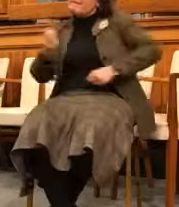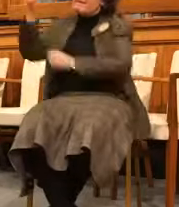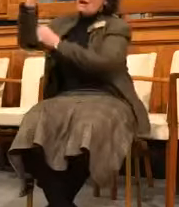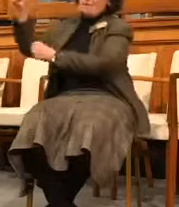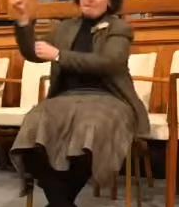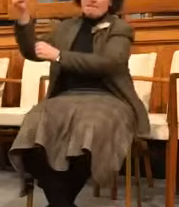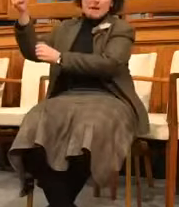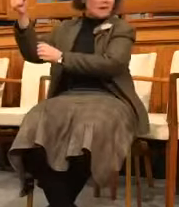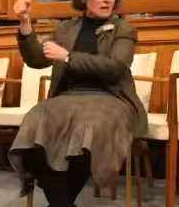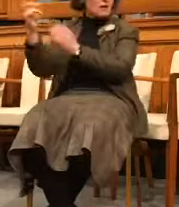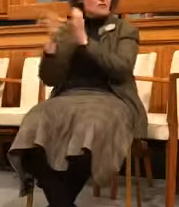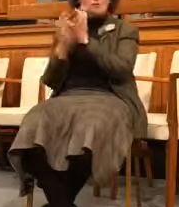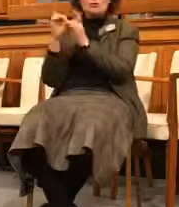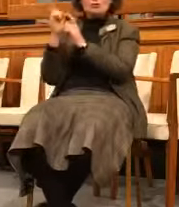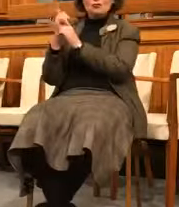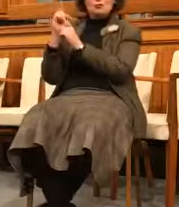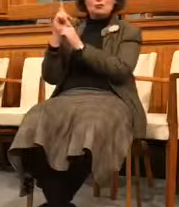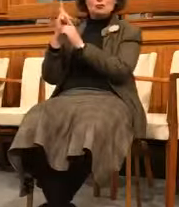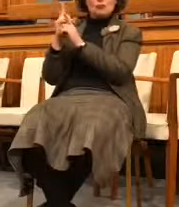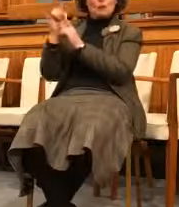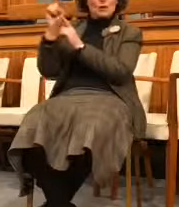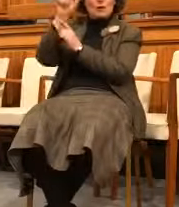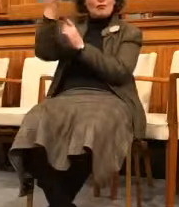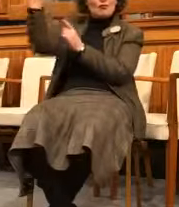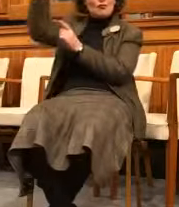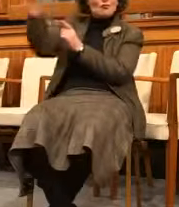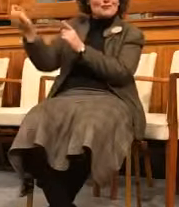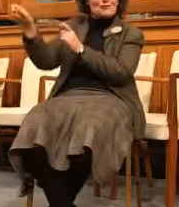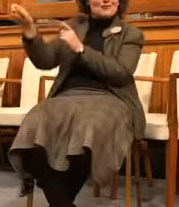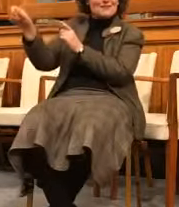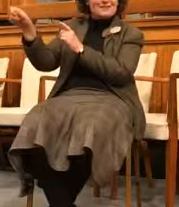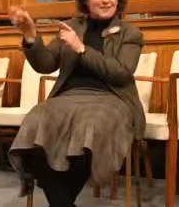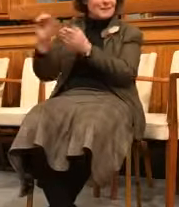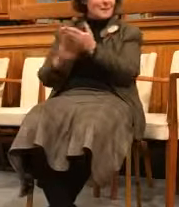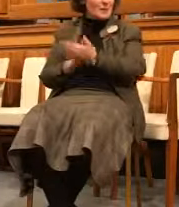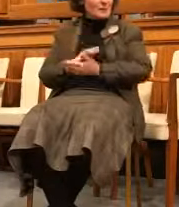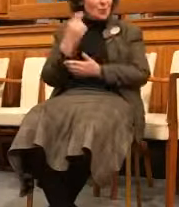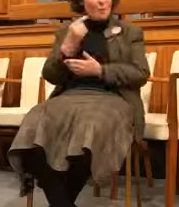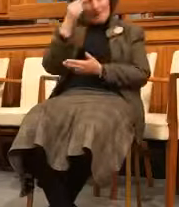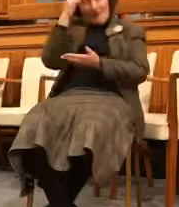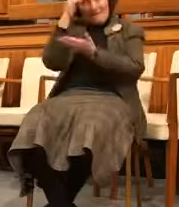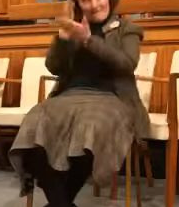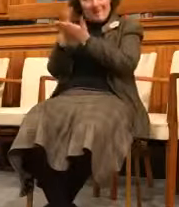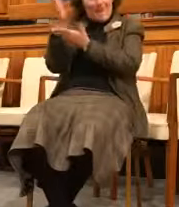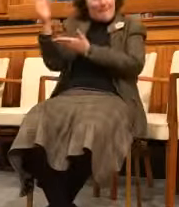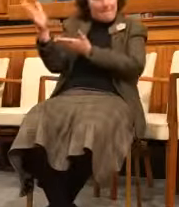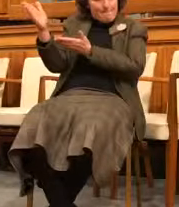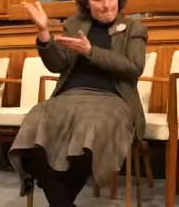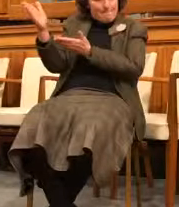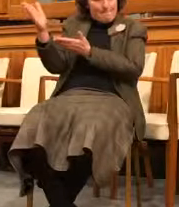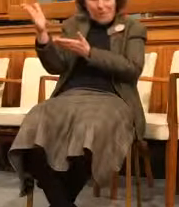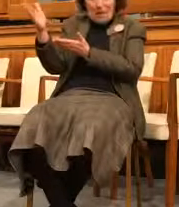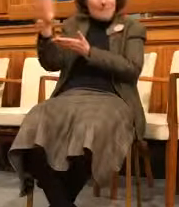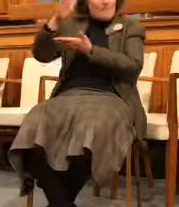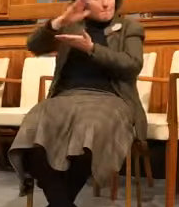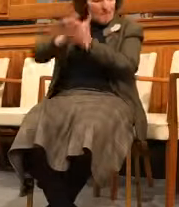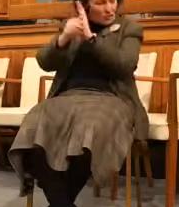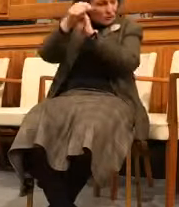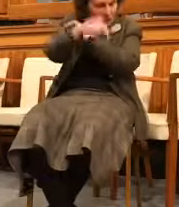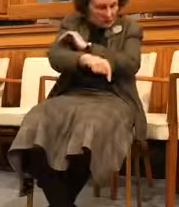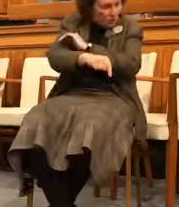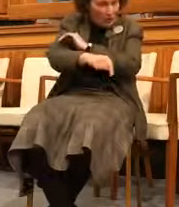"that whosoever believeth in him should not perish, but have everlasting and have eternal